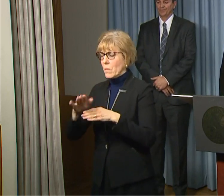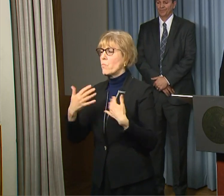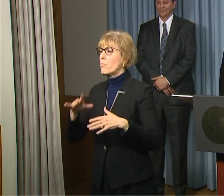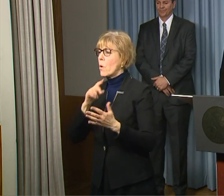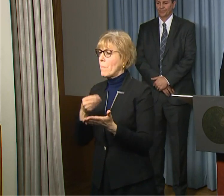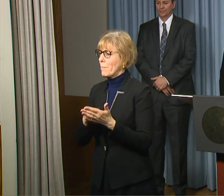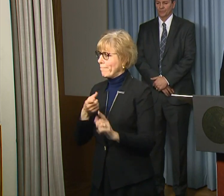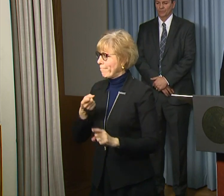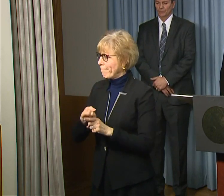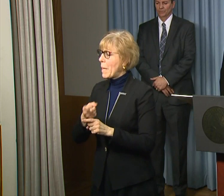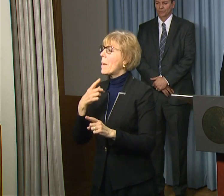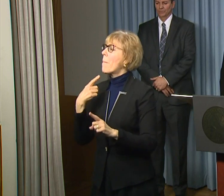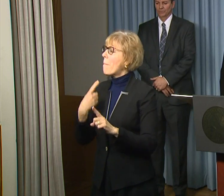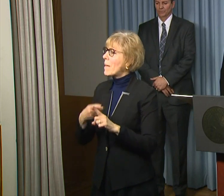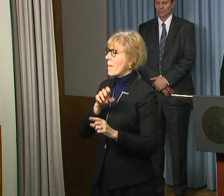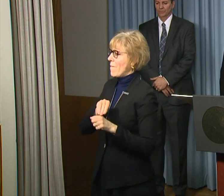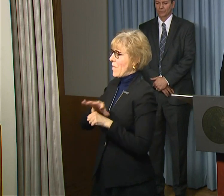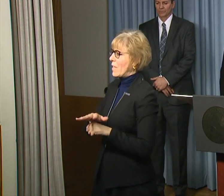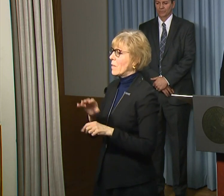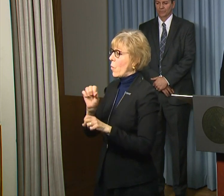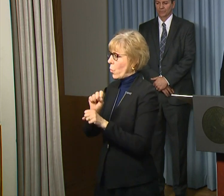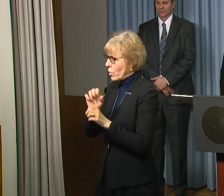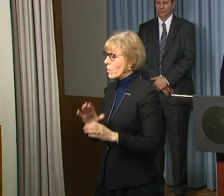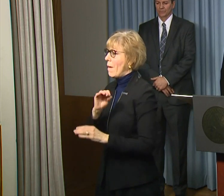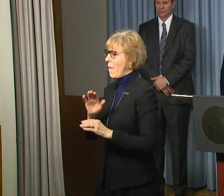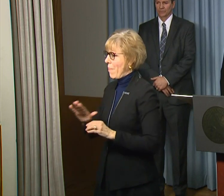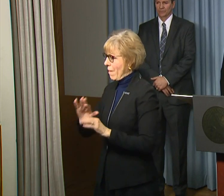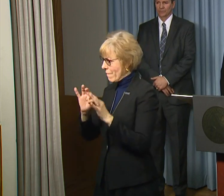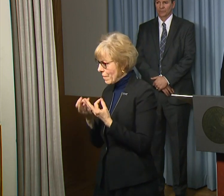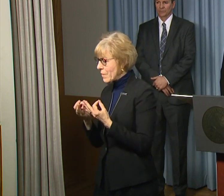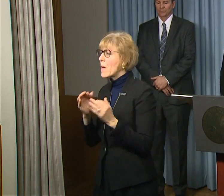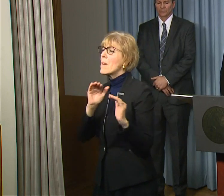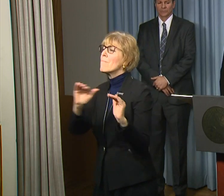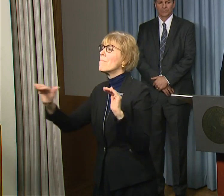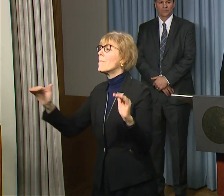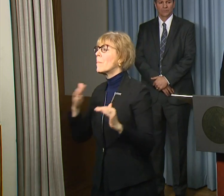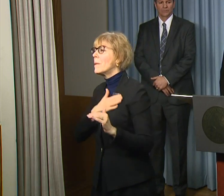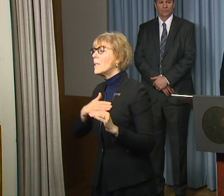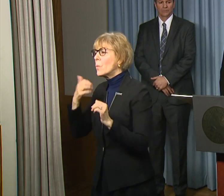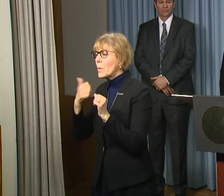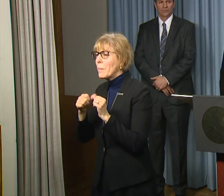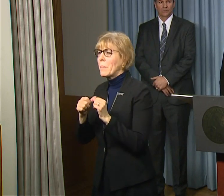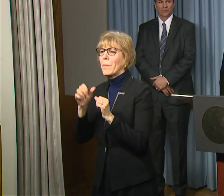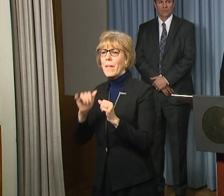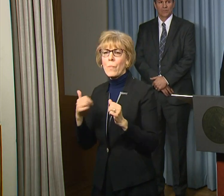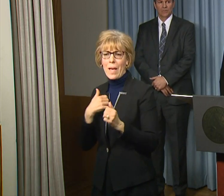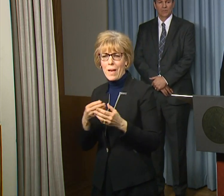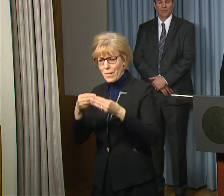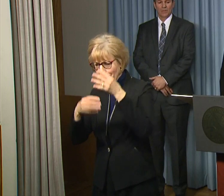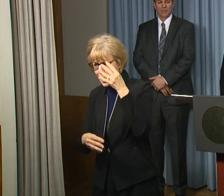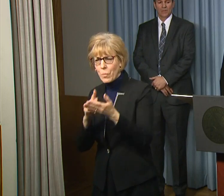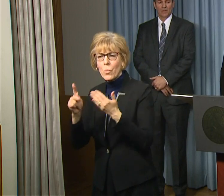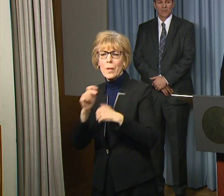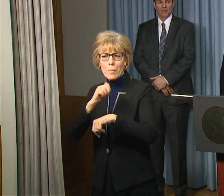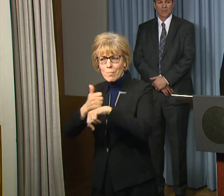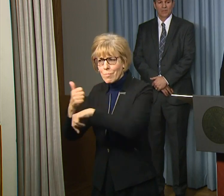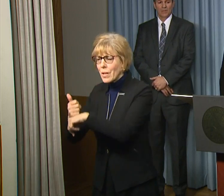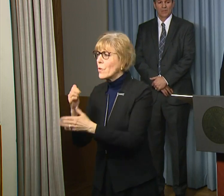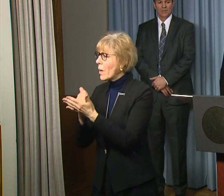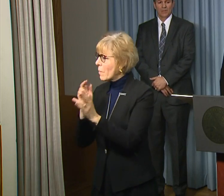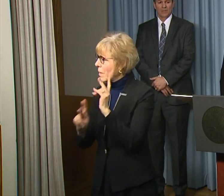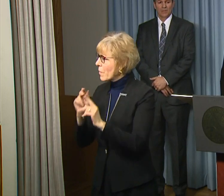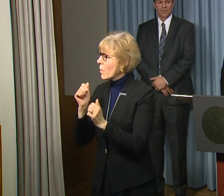workers and their families. We want to remind all of our residents that there are some programs that we currently have in place to help folks with